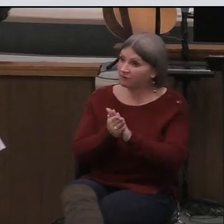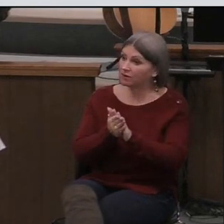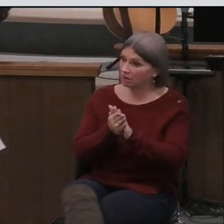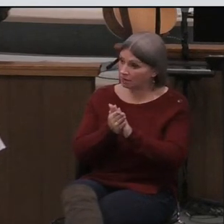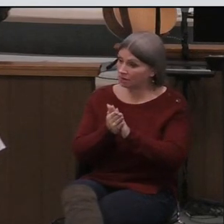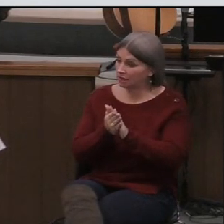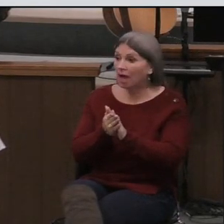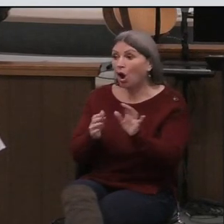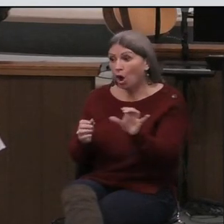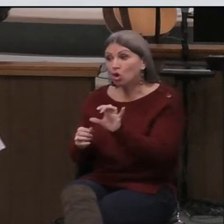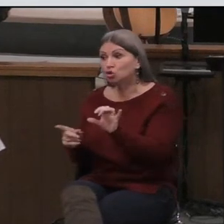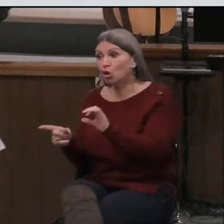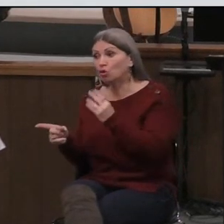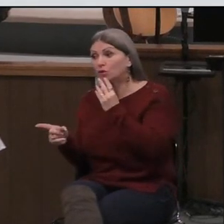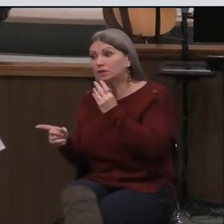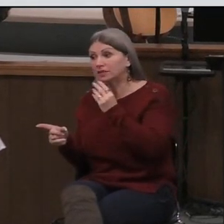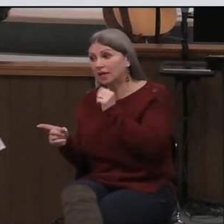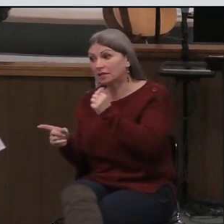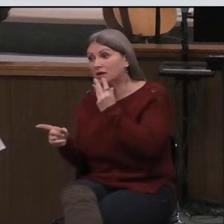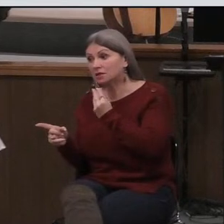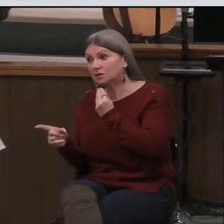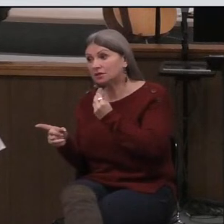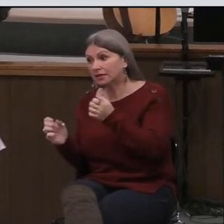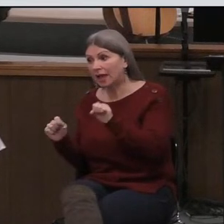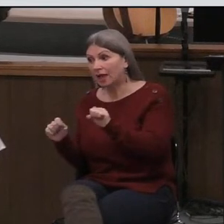even the Gentiles, are included.